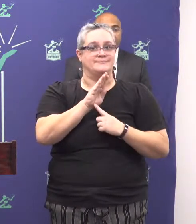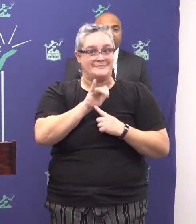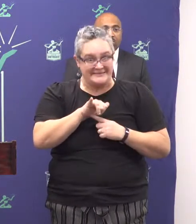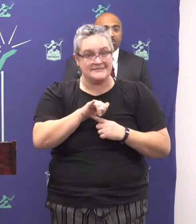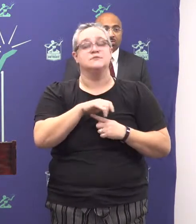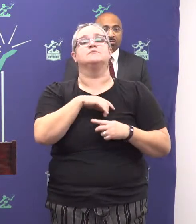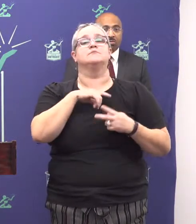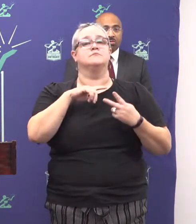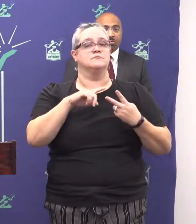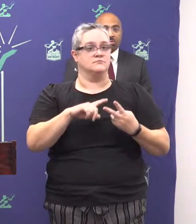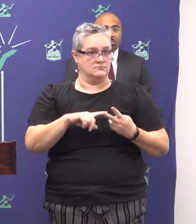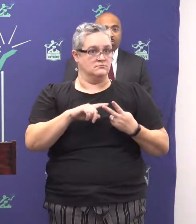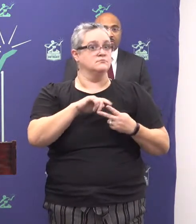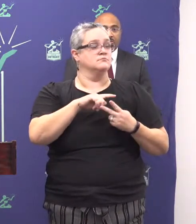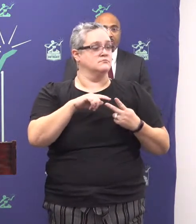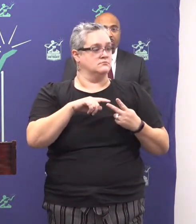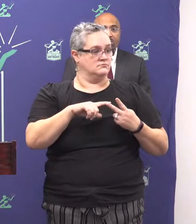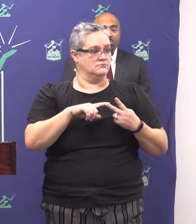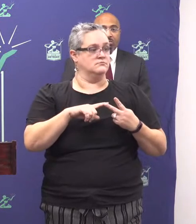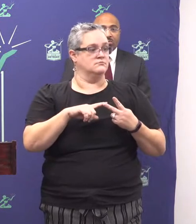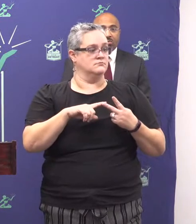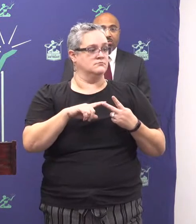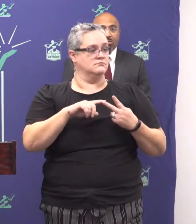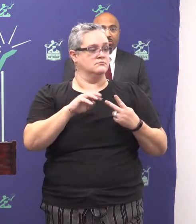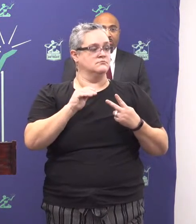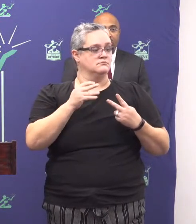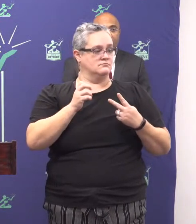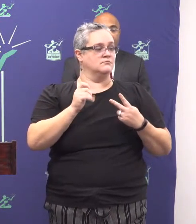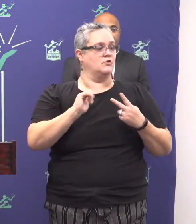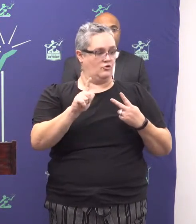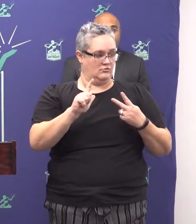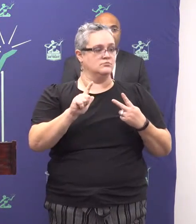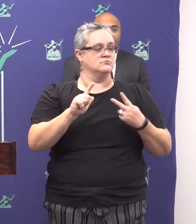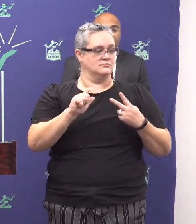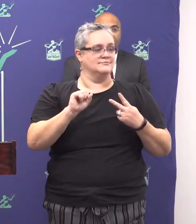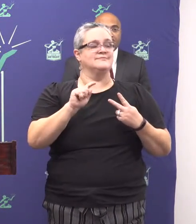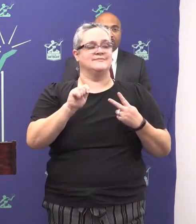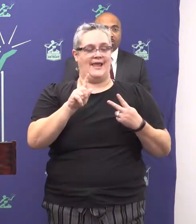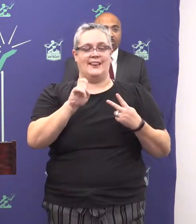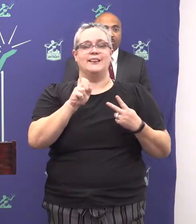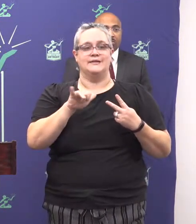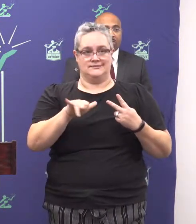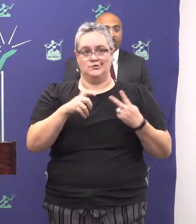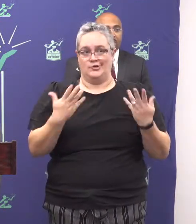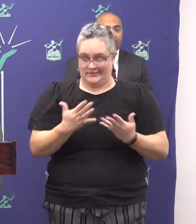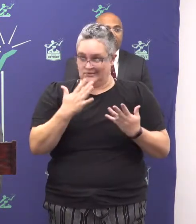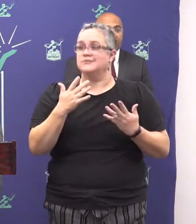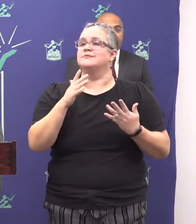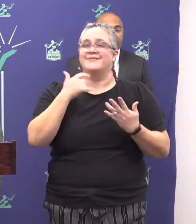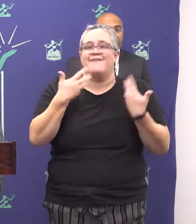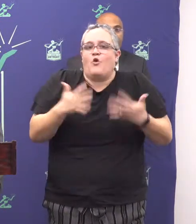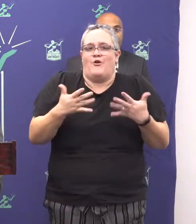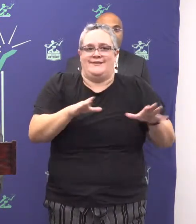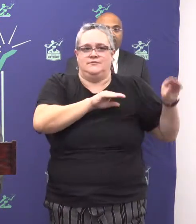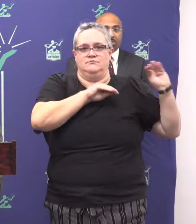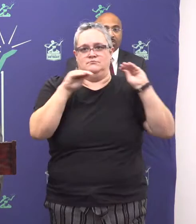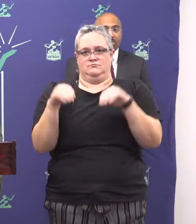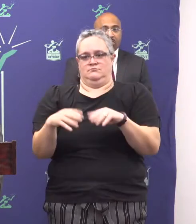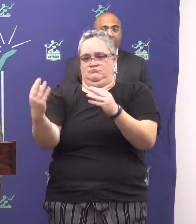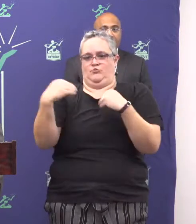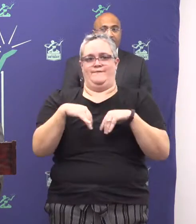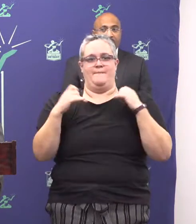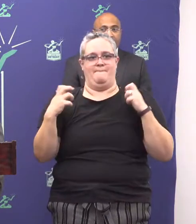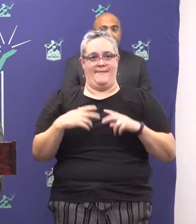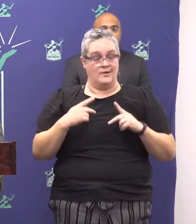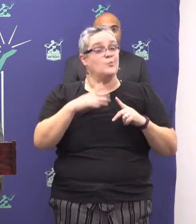have hired a full staff of people. In fact, you're getting a chance to meet them. But what is going to happen starting December 30th,